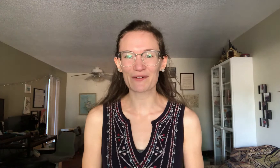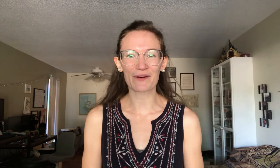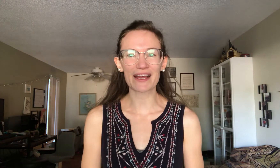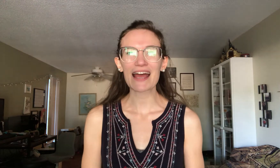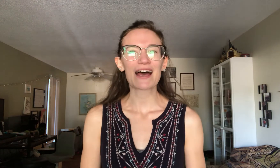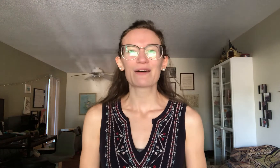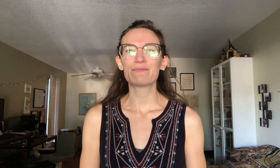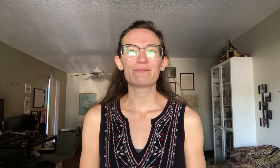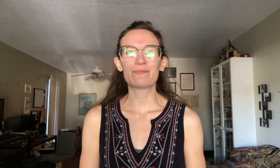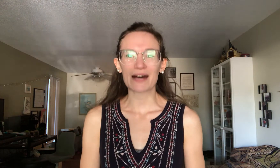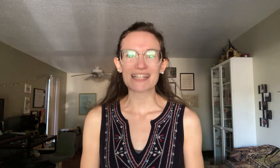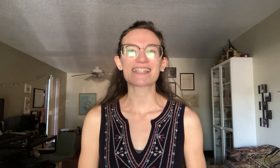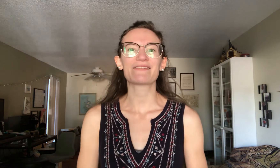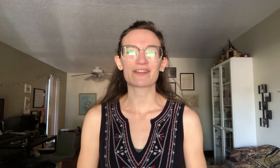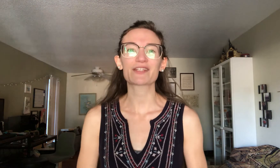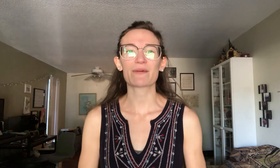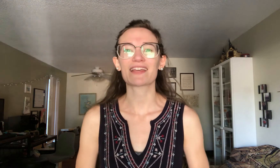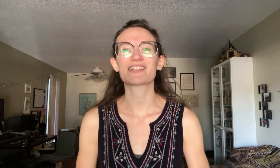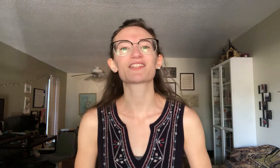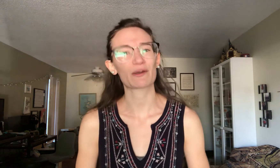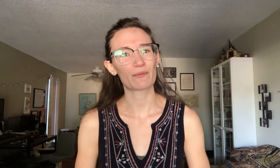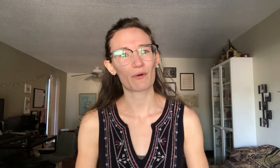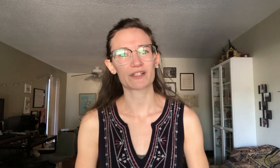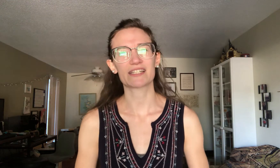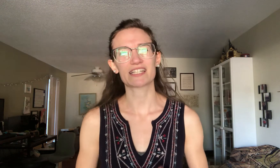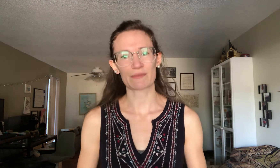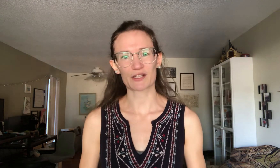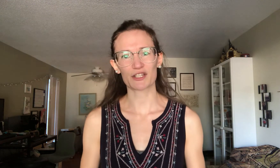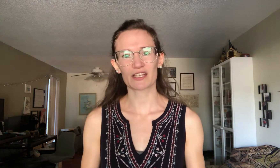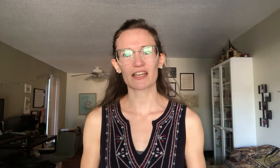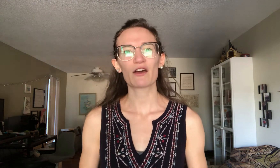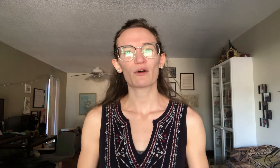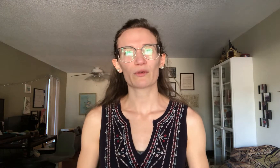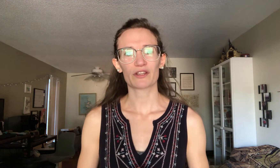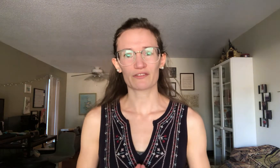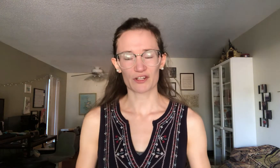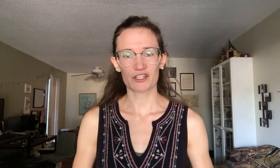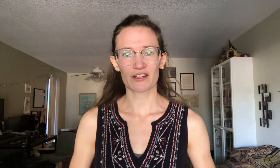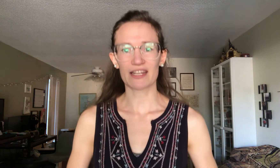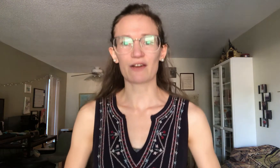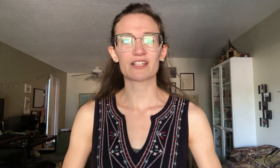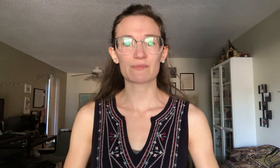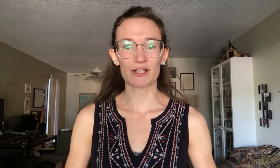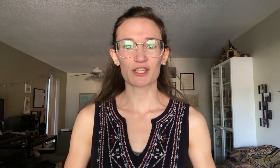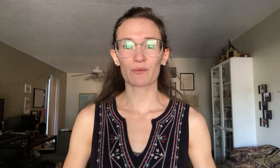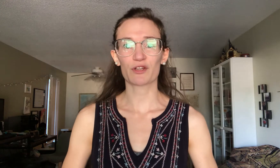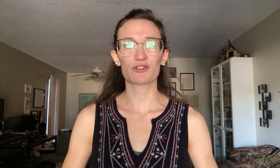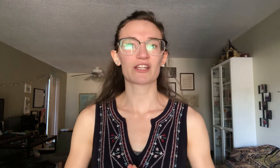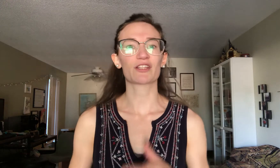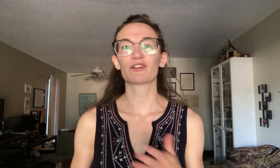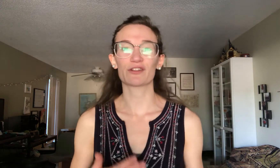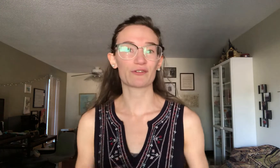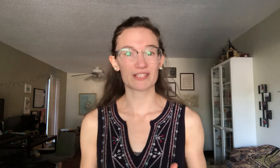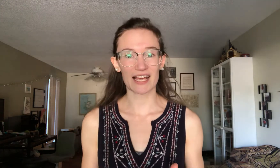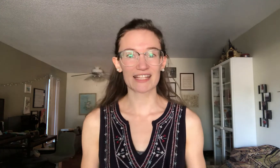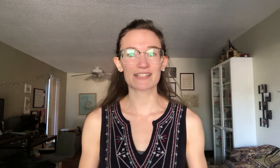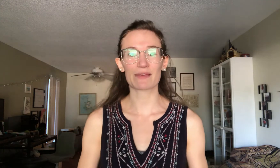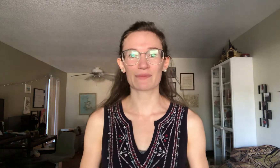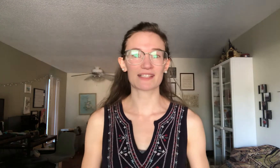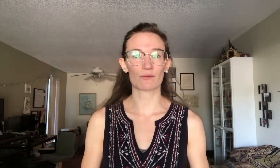before, but fingerspelling is so important, especially when you're first starting out, especially when you're trying to learn new signs. Maybe